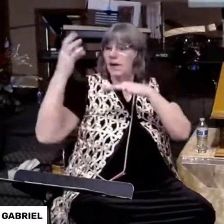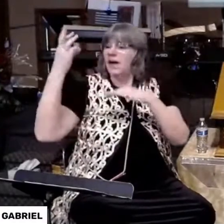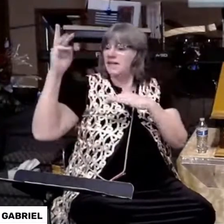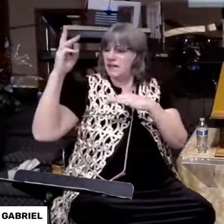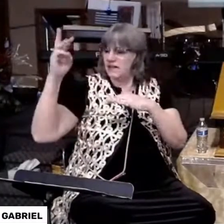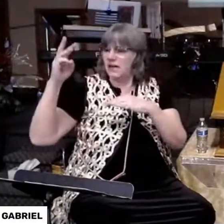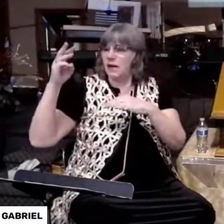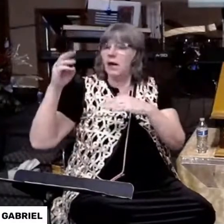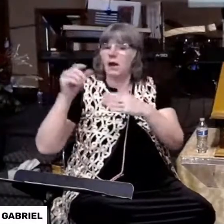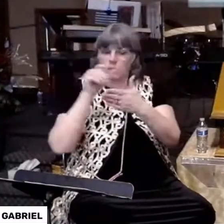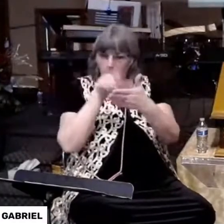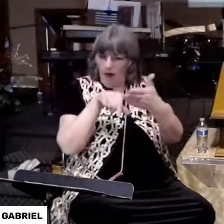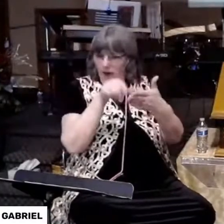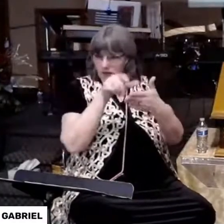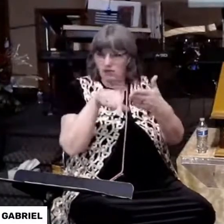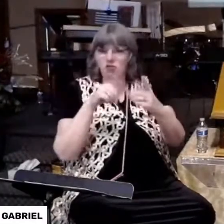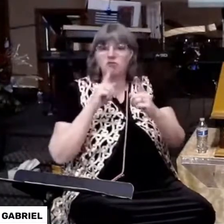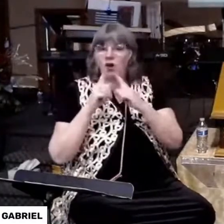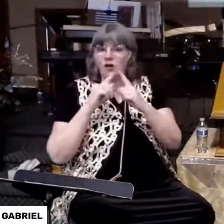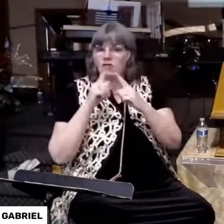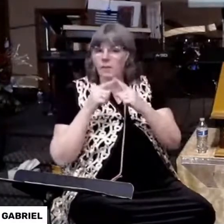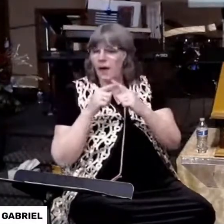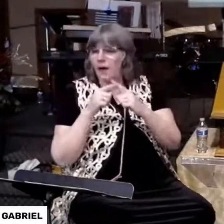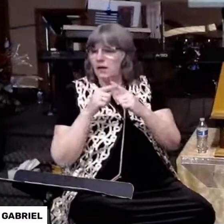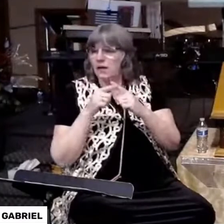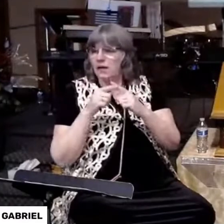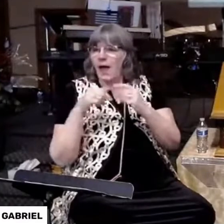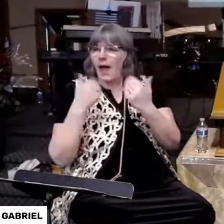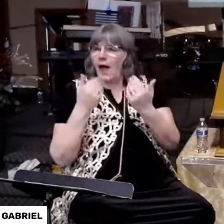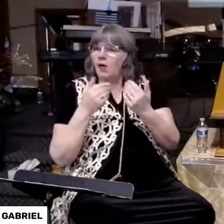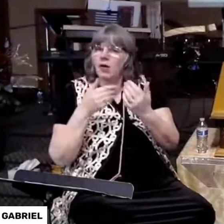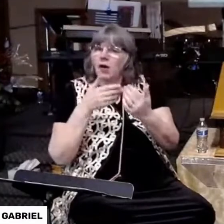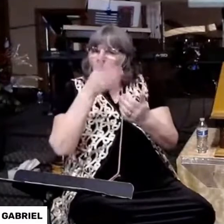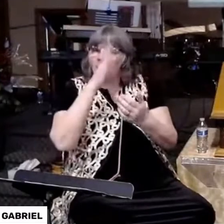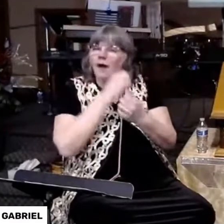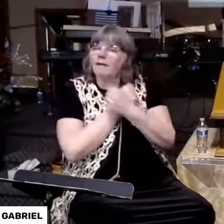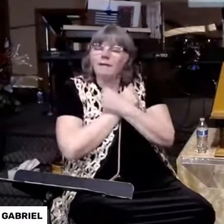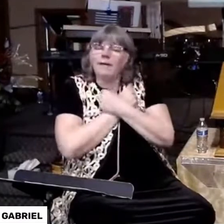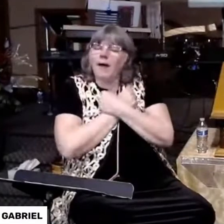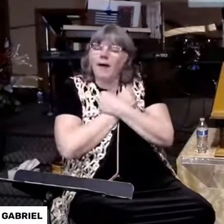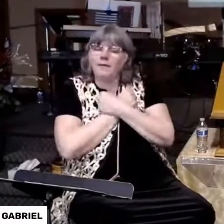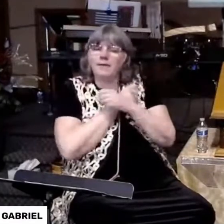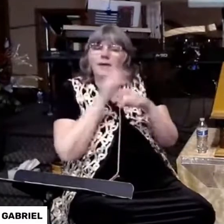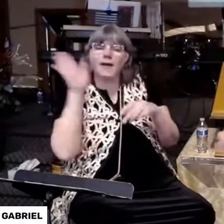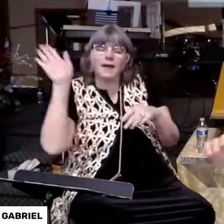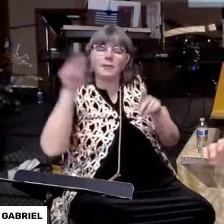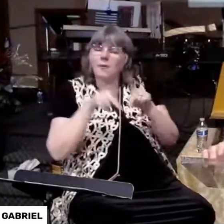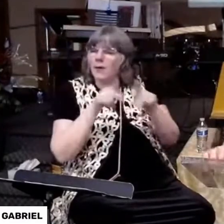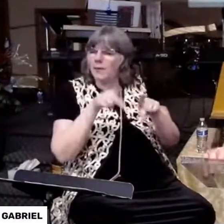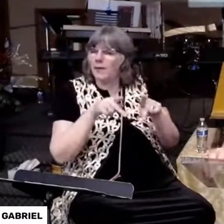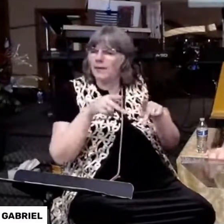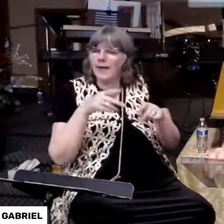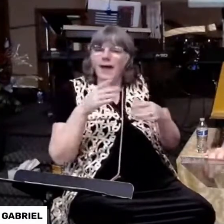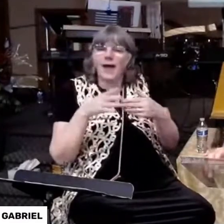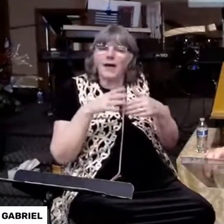Ezekiel 16, as a wedding, the time of a spouse. Beautiful text, very